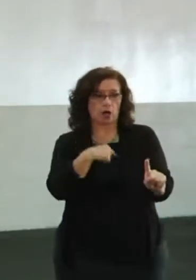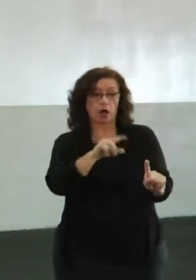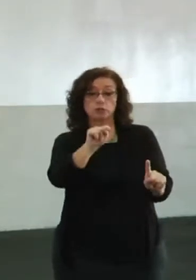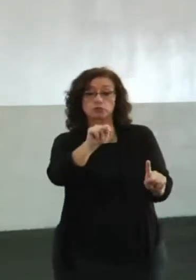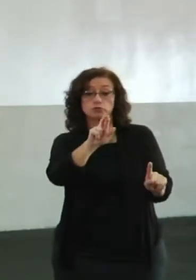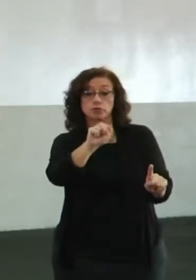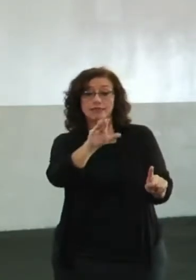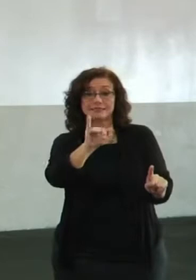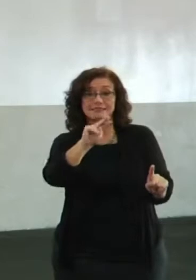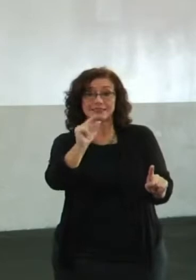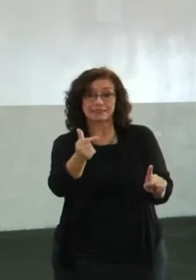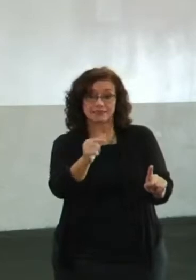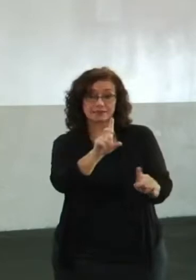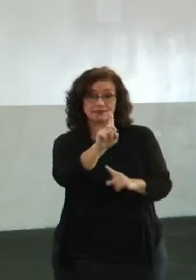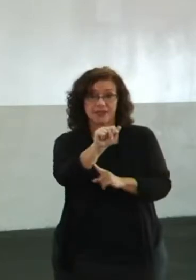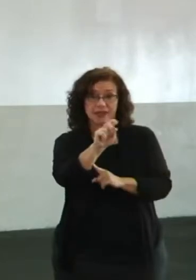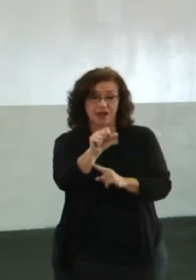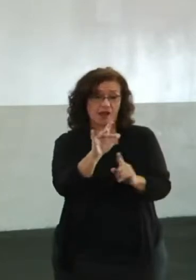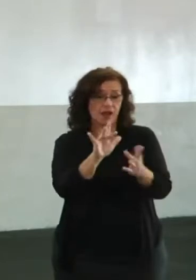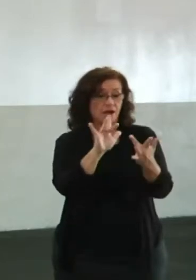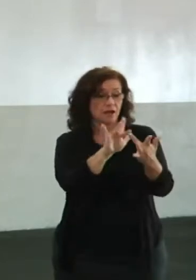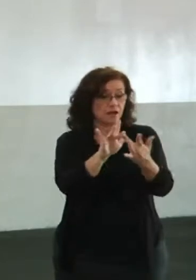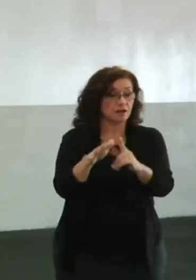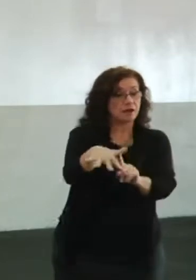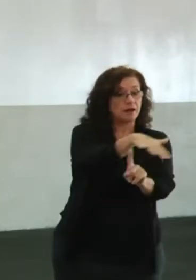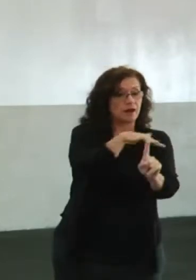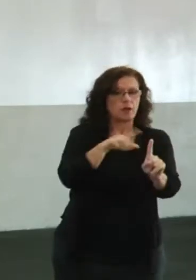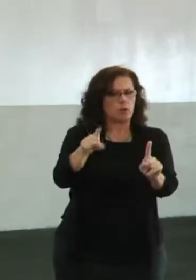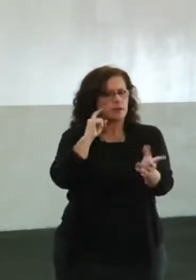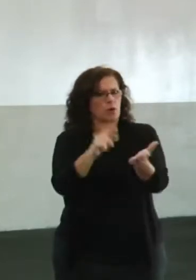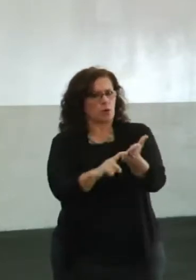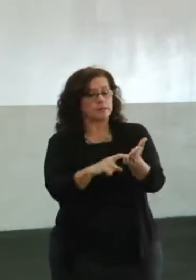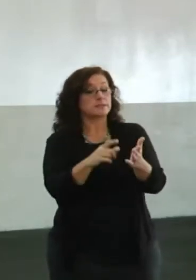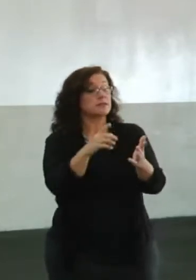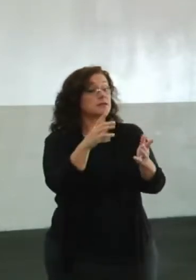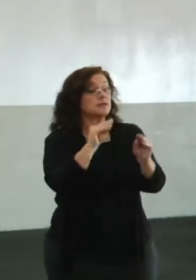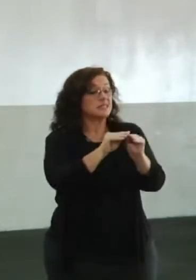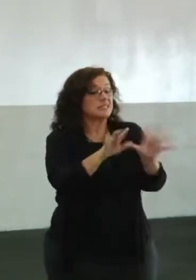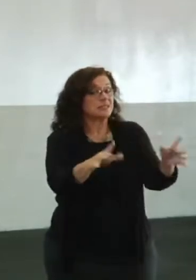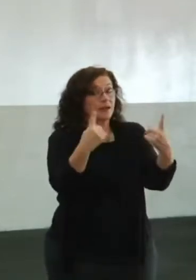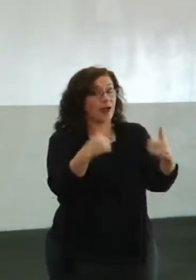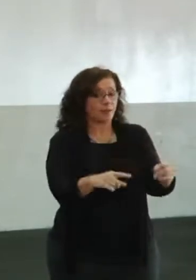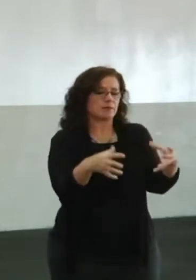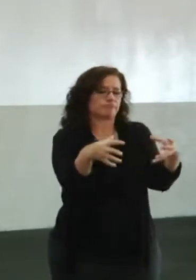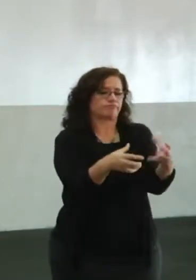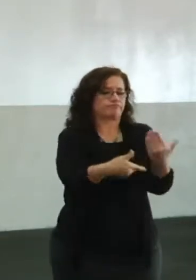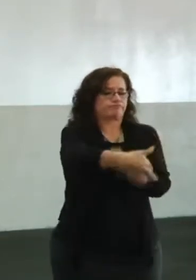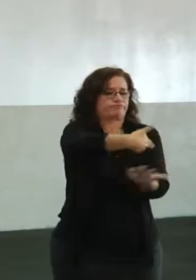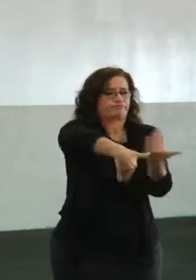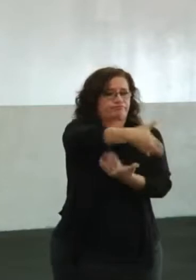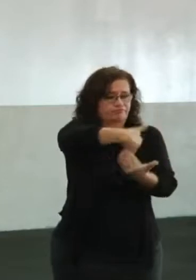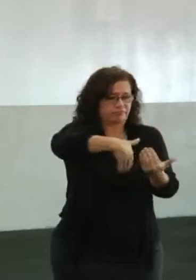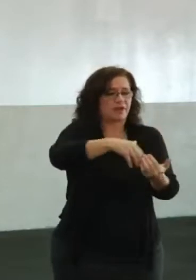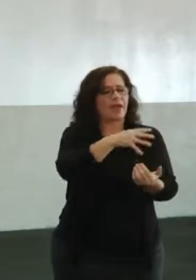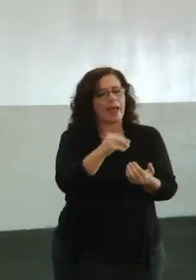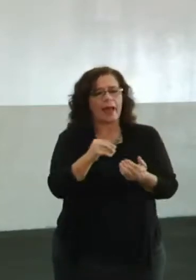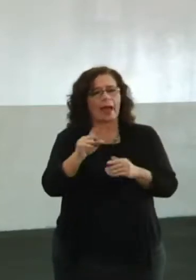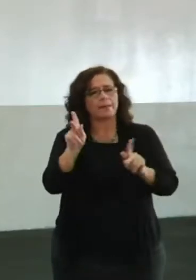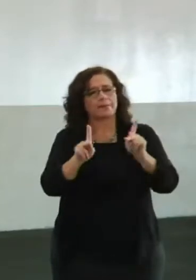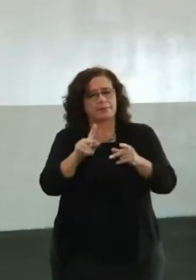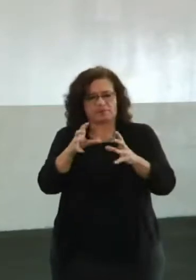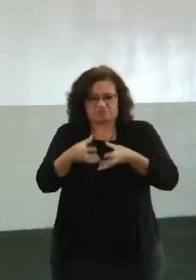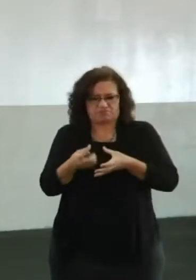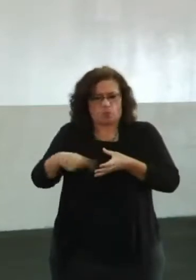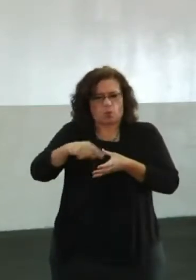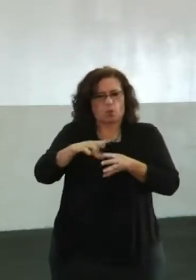tracing data. You heard Mr. Vargas say, where is the transmission coming from? It's coming from gatherings and person to person in household. It